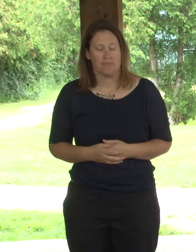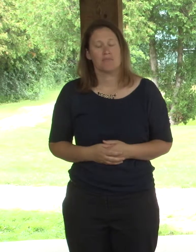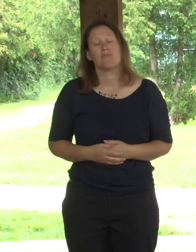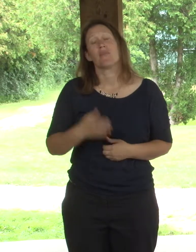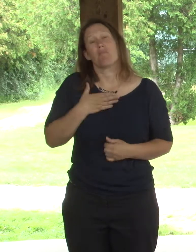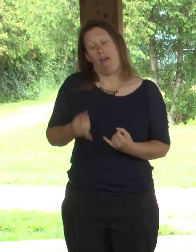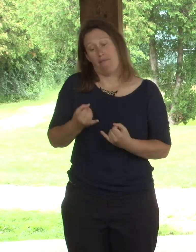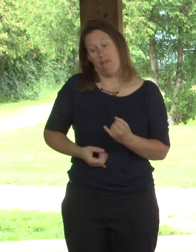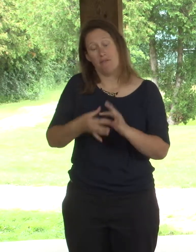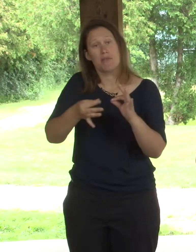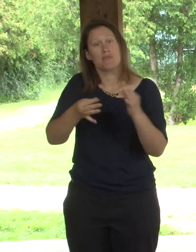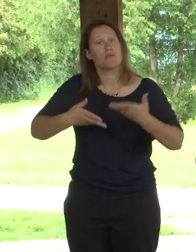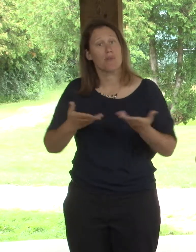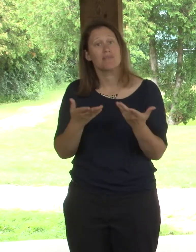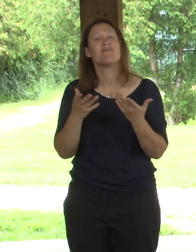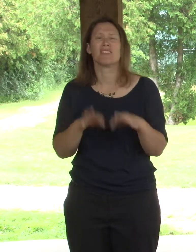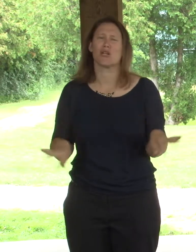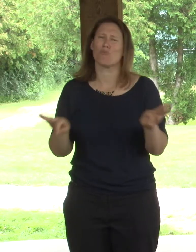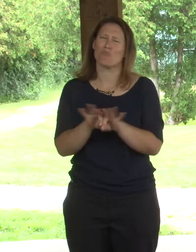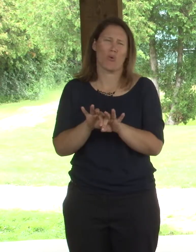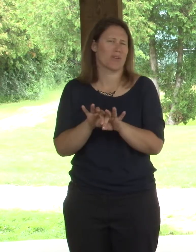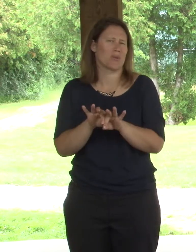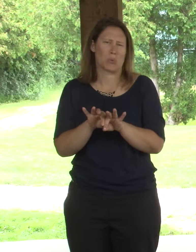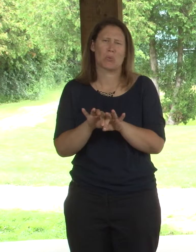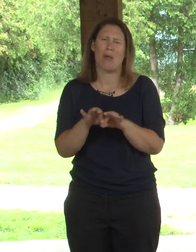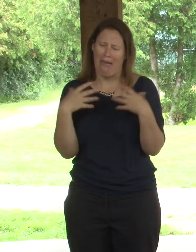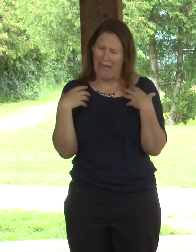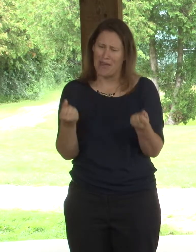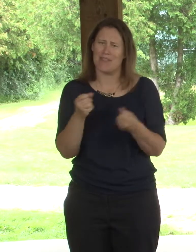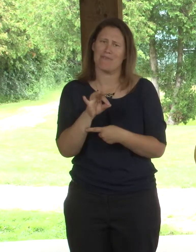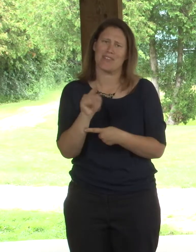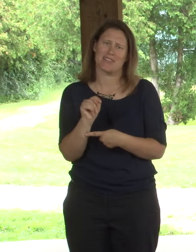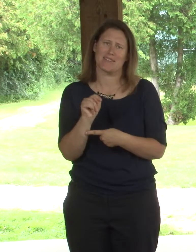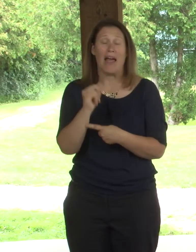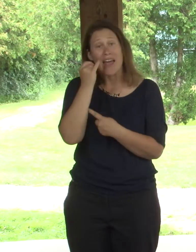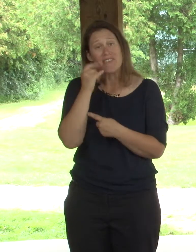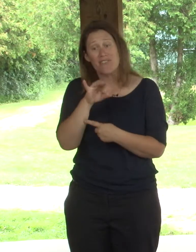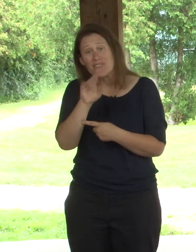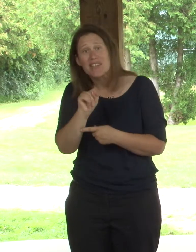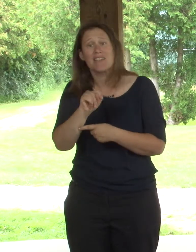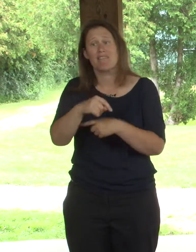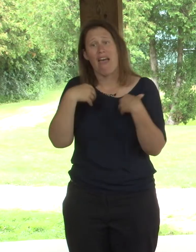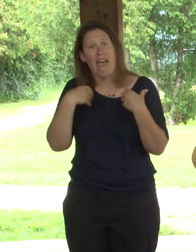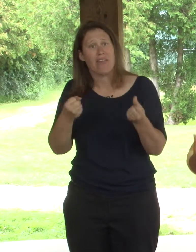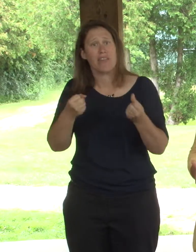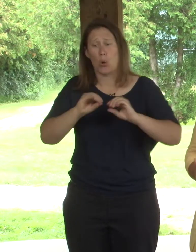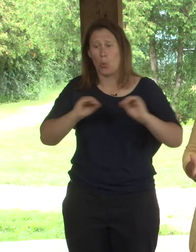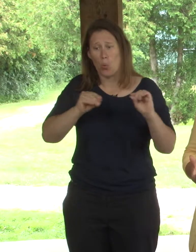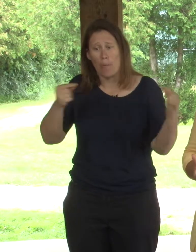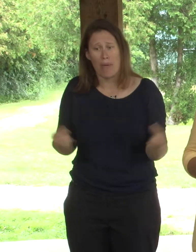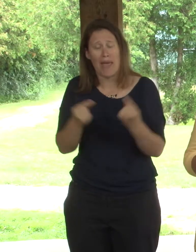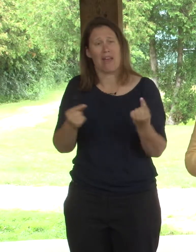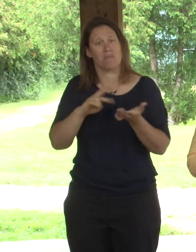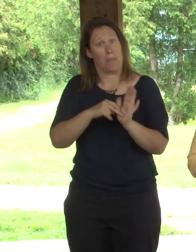importance of healthy feet. And if we have healthy, pain-free feet, it will help you maintain your